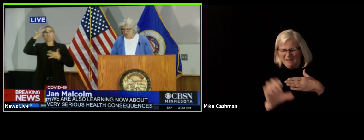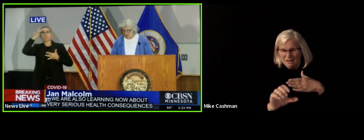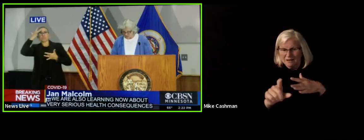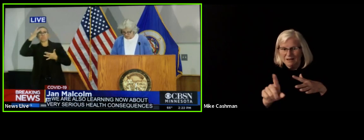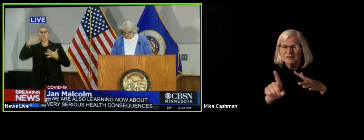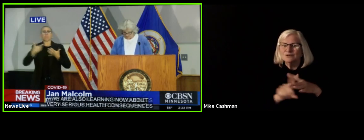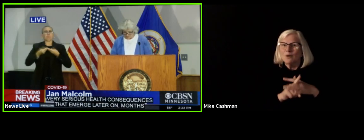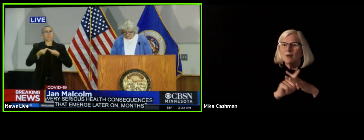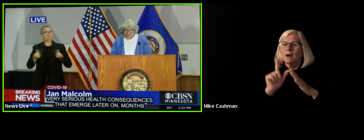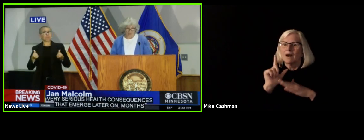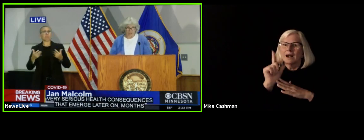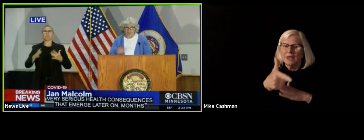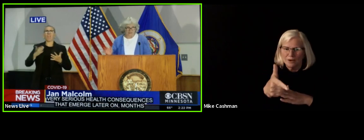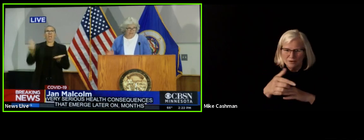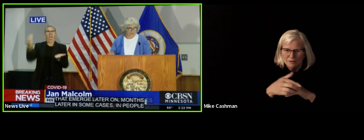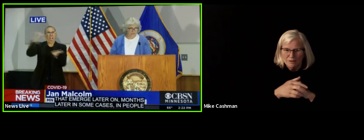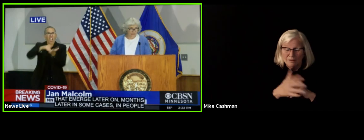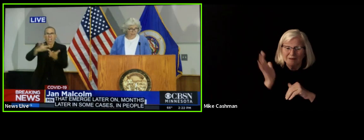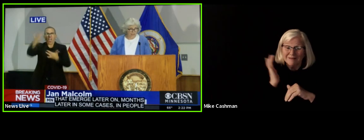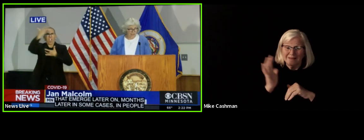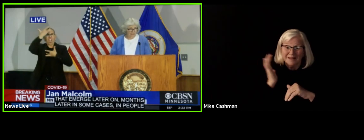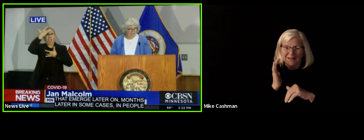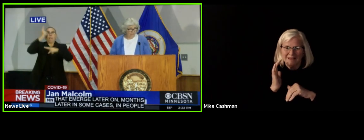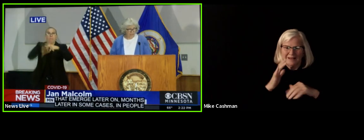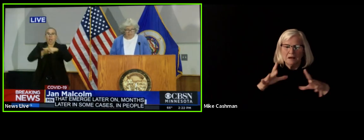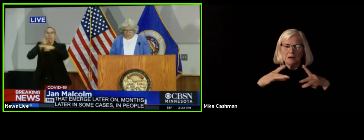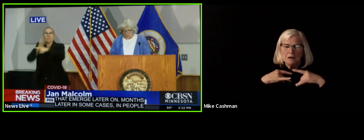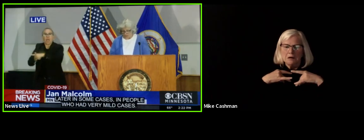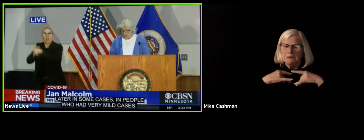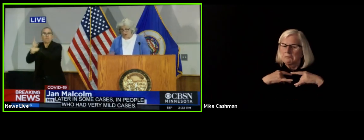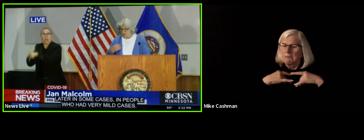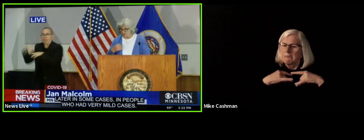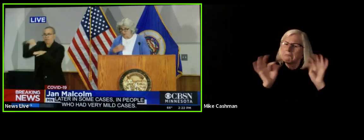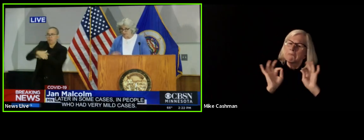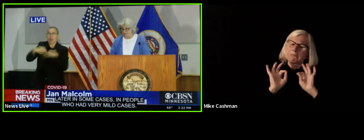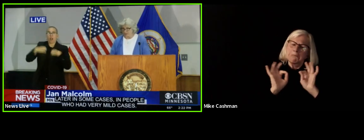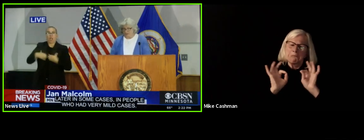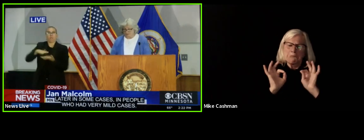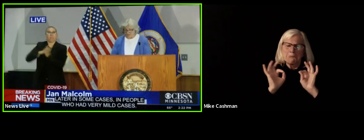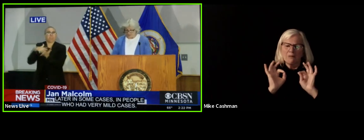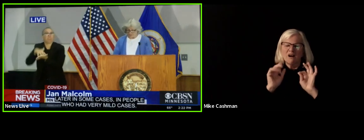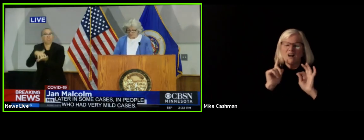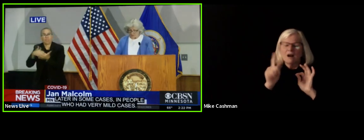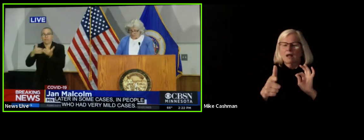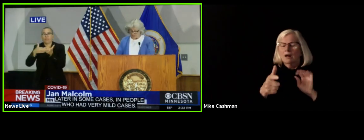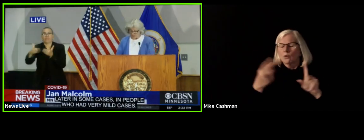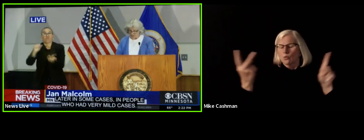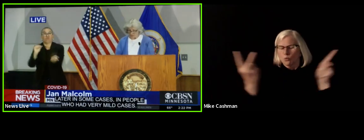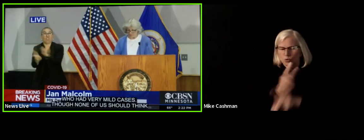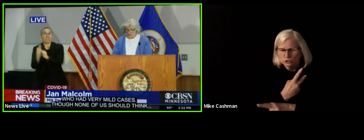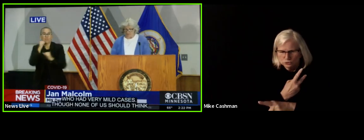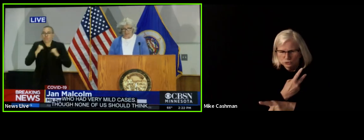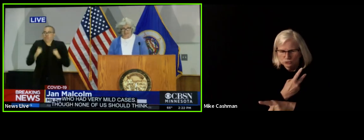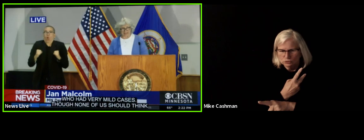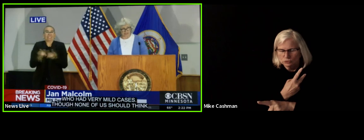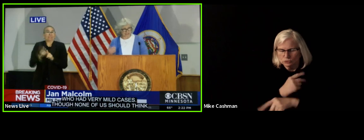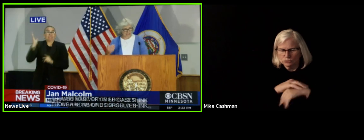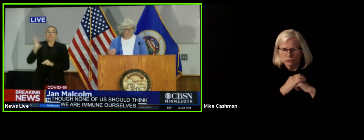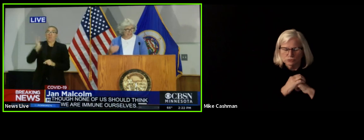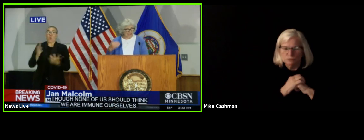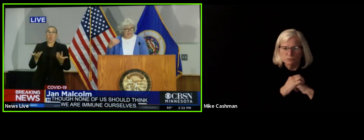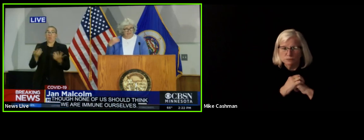very mild cases of illness. So none of us should think that we are immune ourselves from severe consequences of COVID-19.